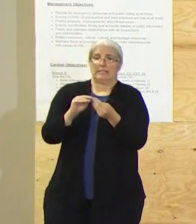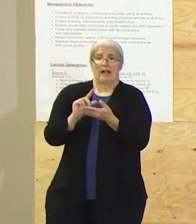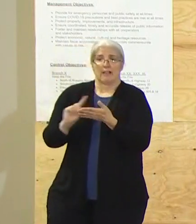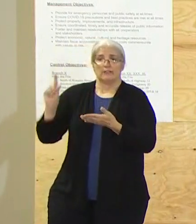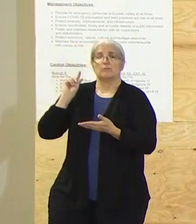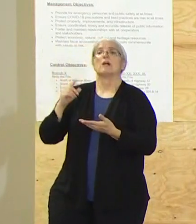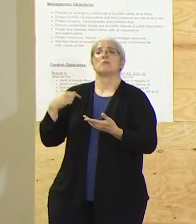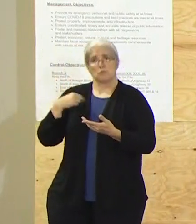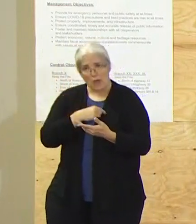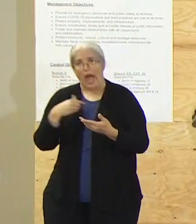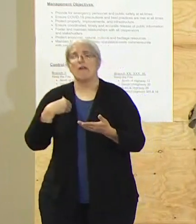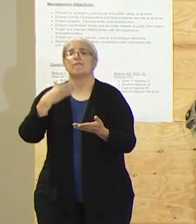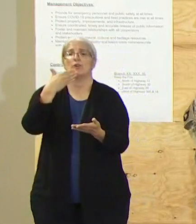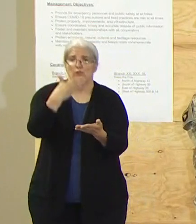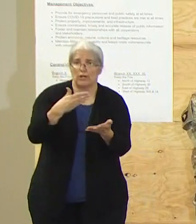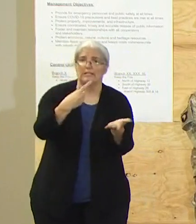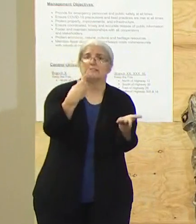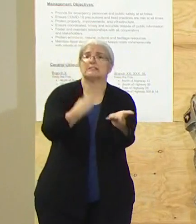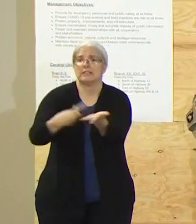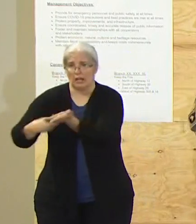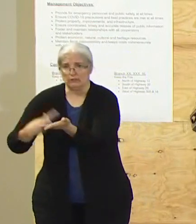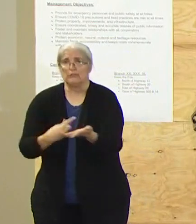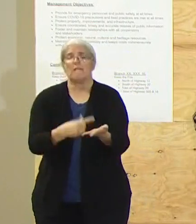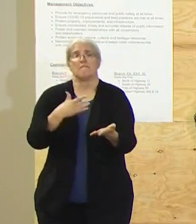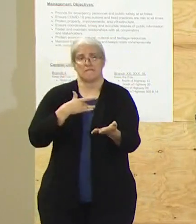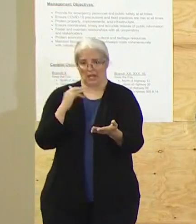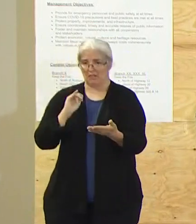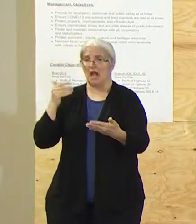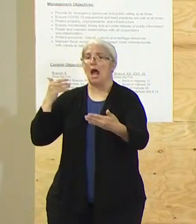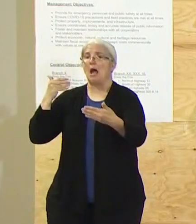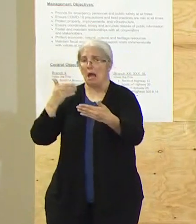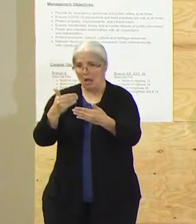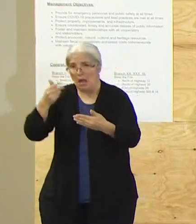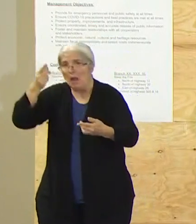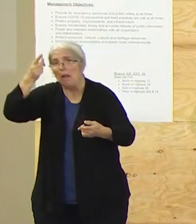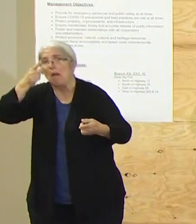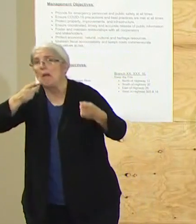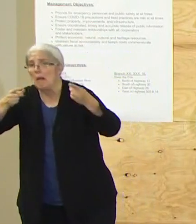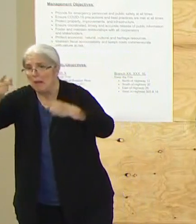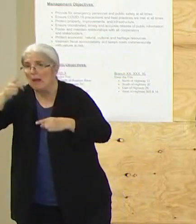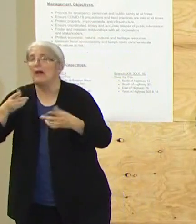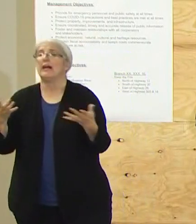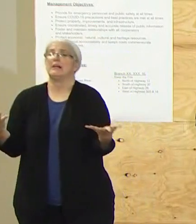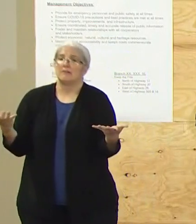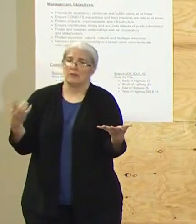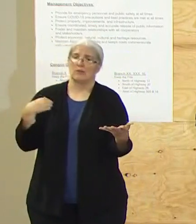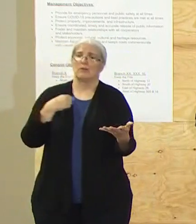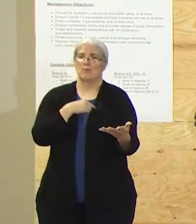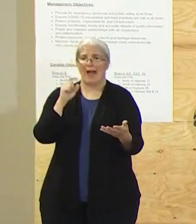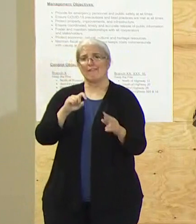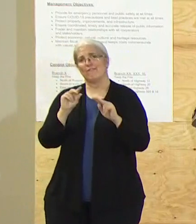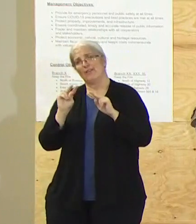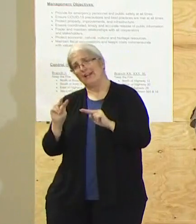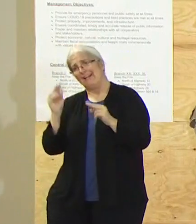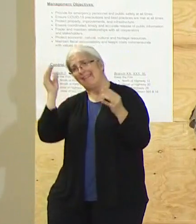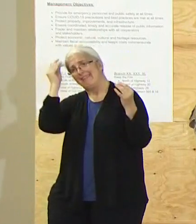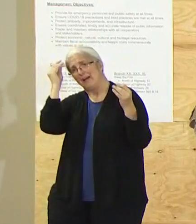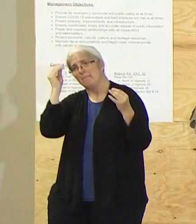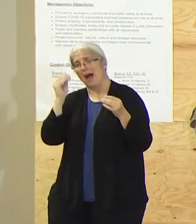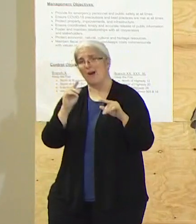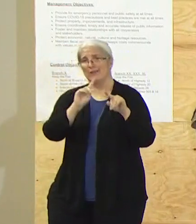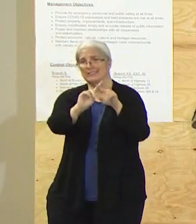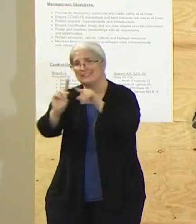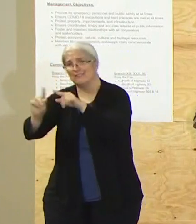tremendous progress. The progress included considerations of large landlords, large apartment